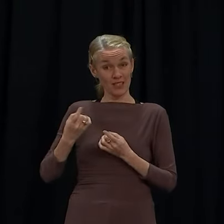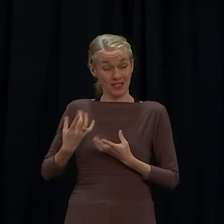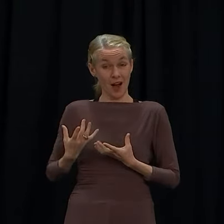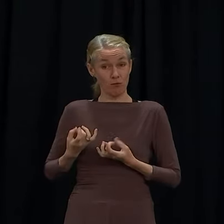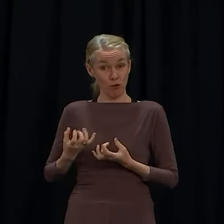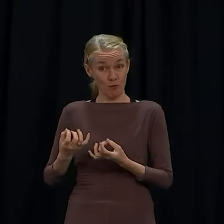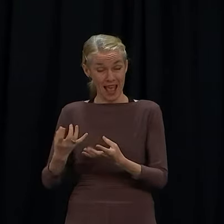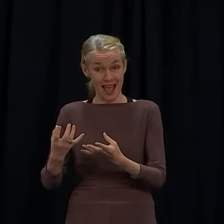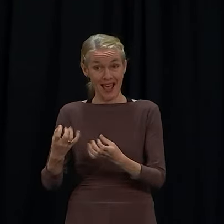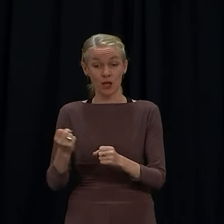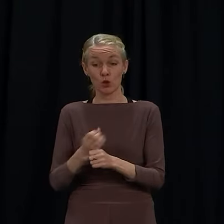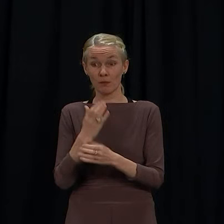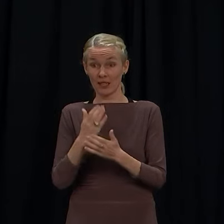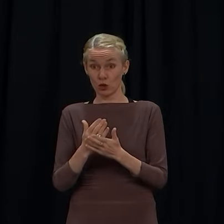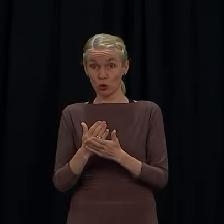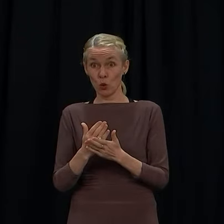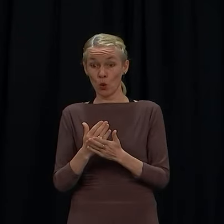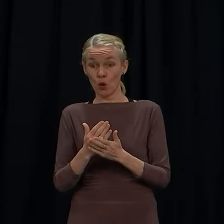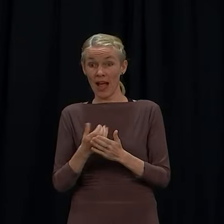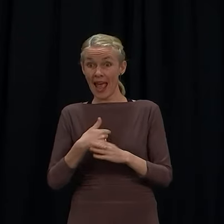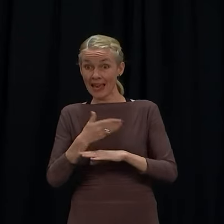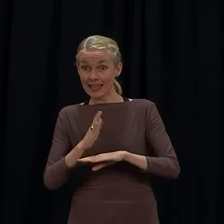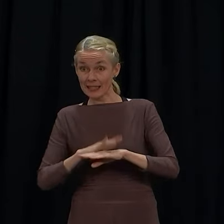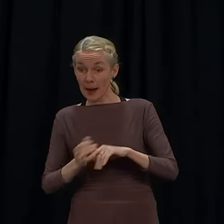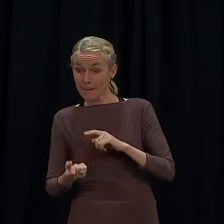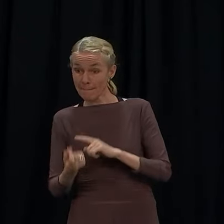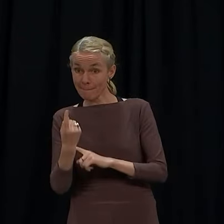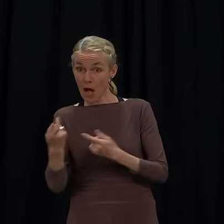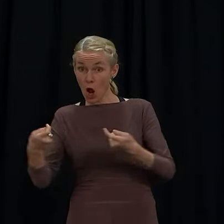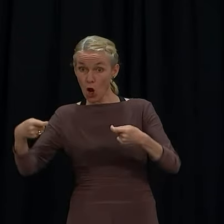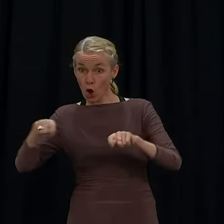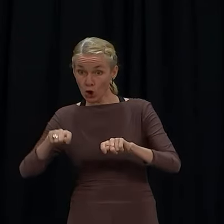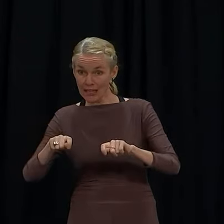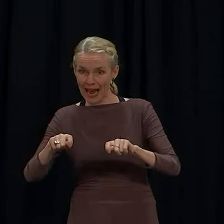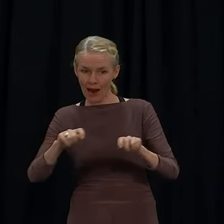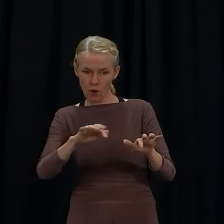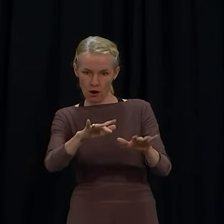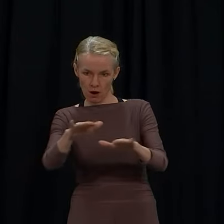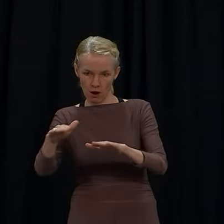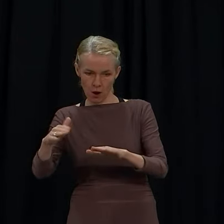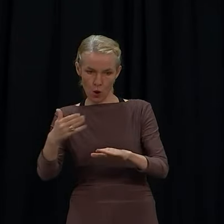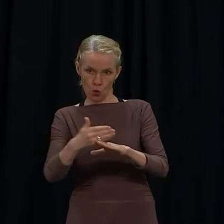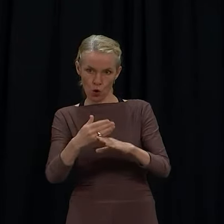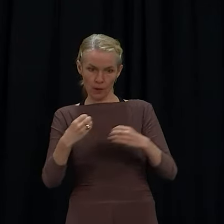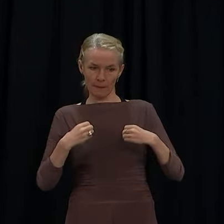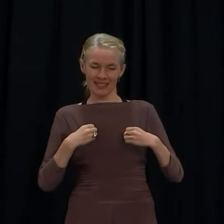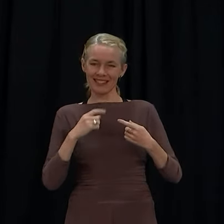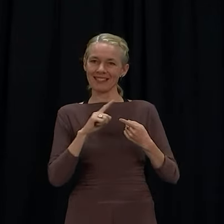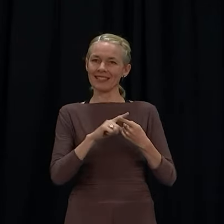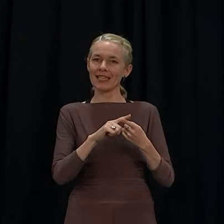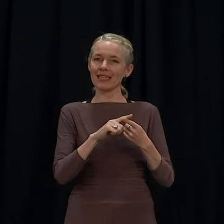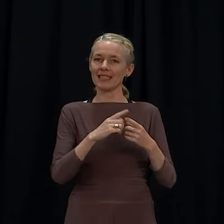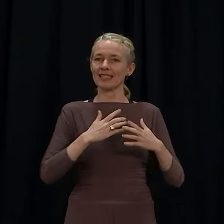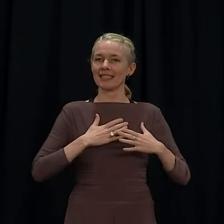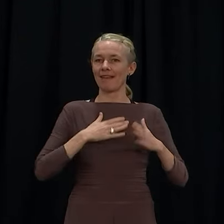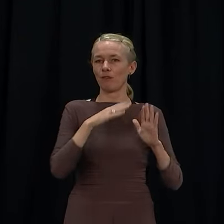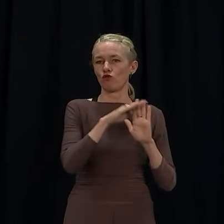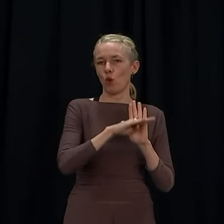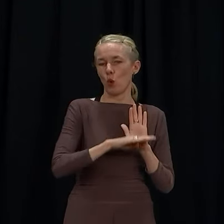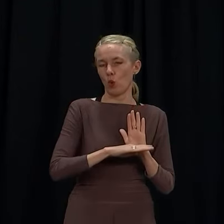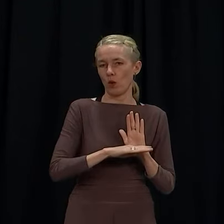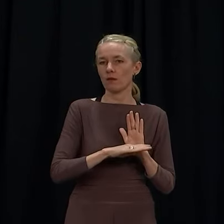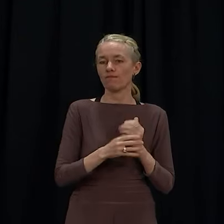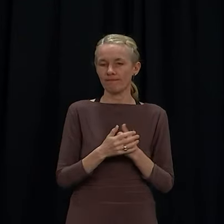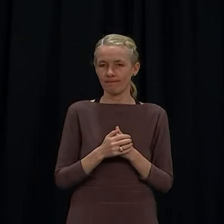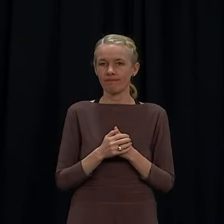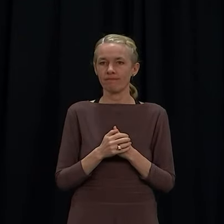those workplaces are safe, not just for the workers, but also people who may be using those